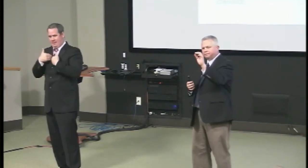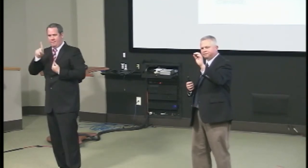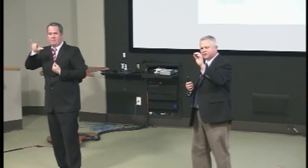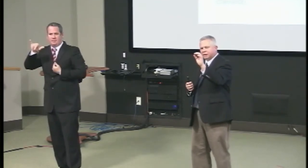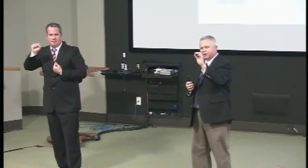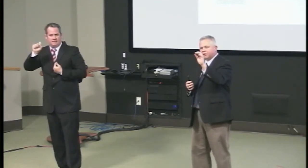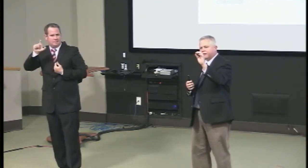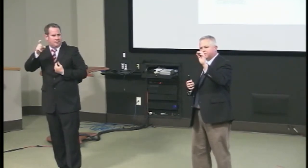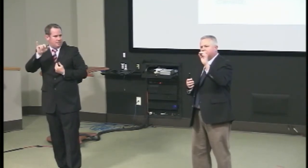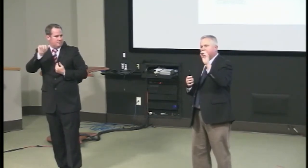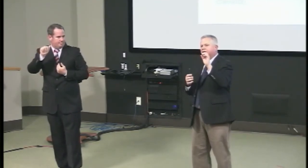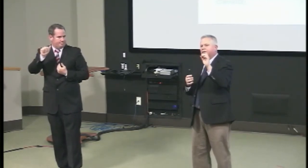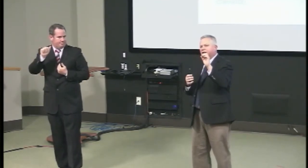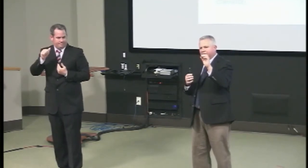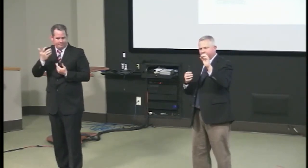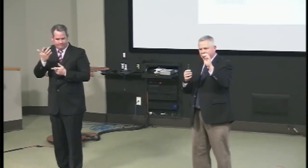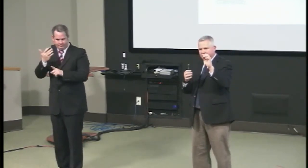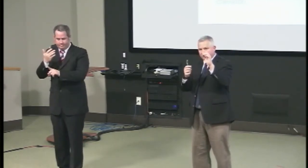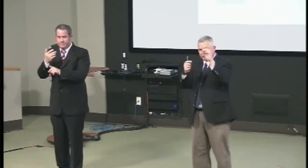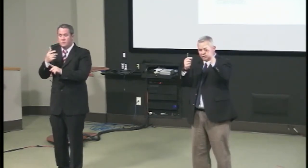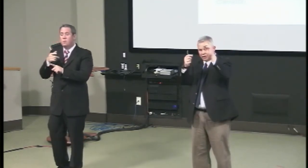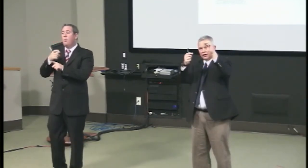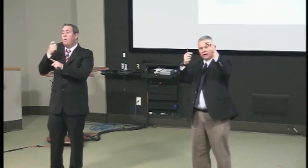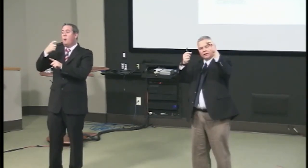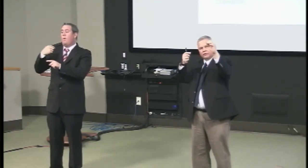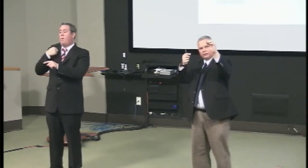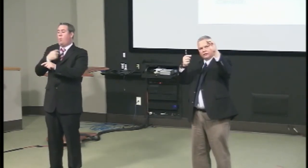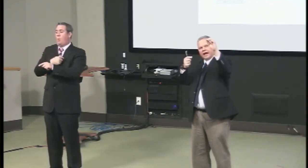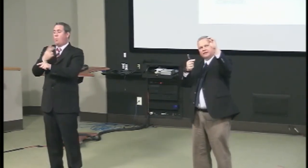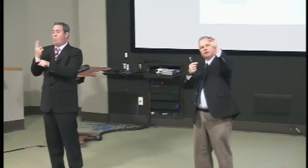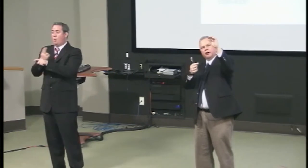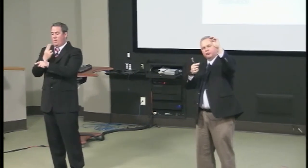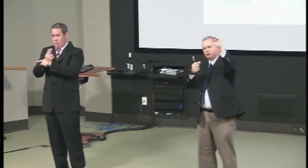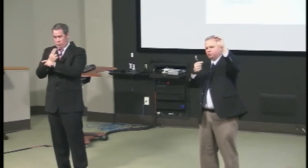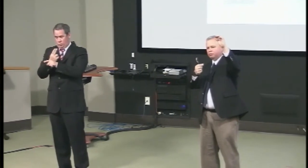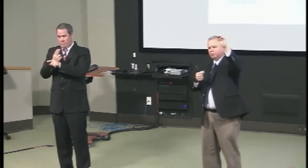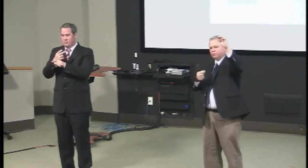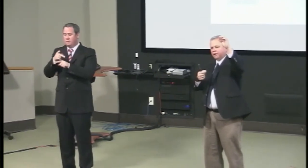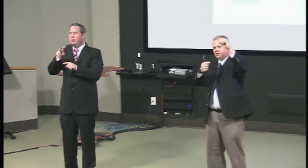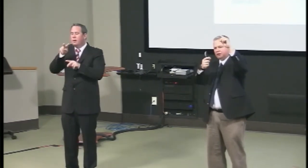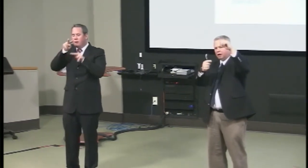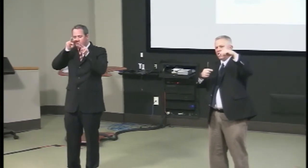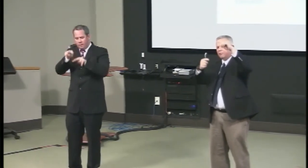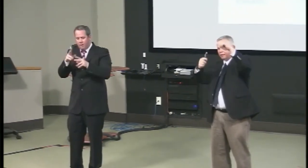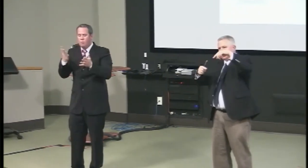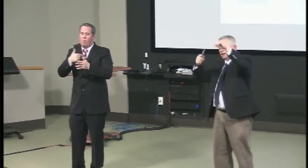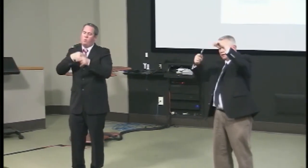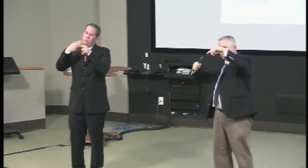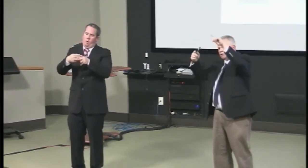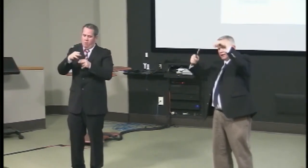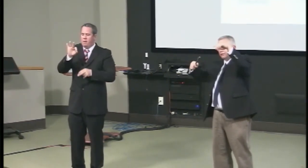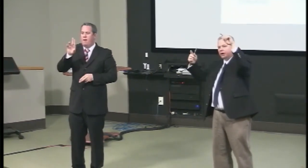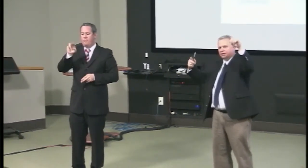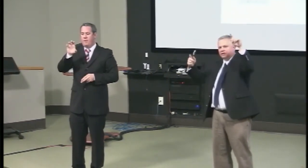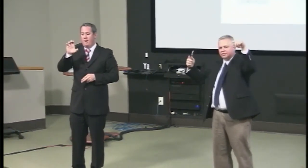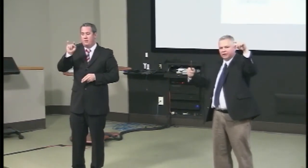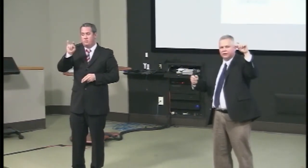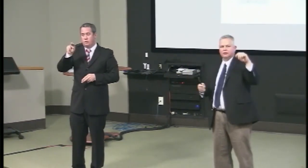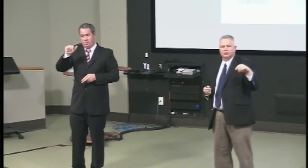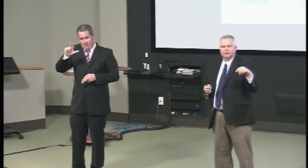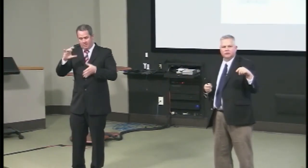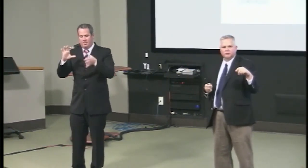used something called functional connectivity analysis, which is asking whether two remote regions are operating in a correlated way,